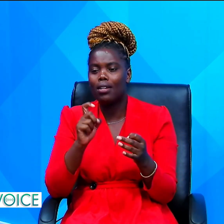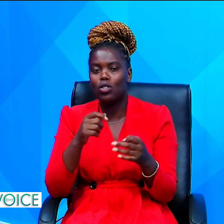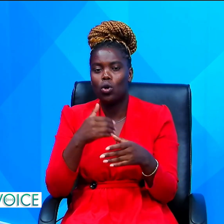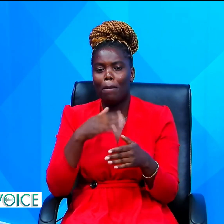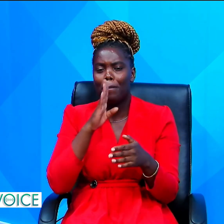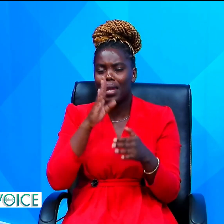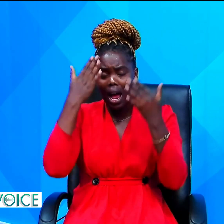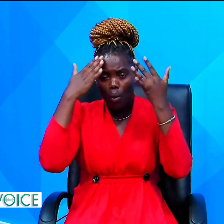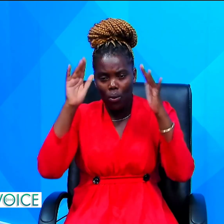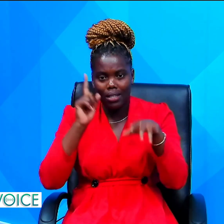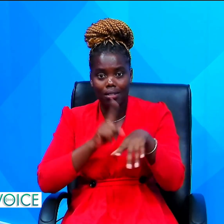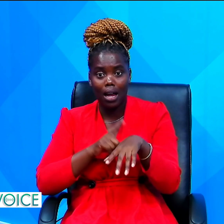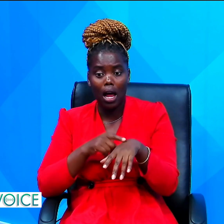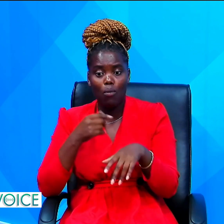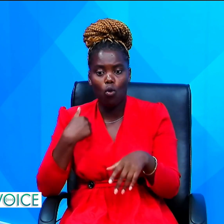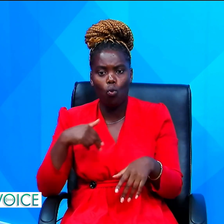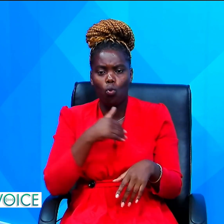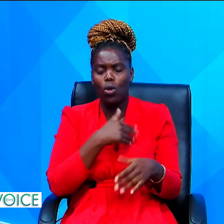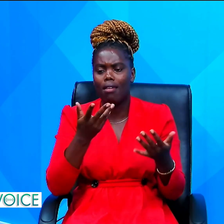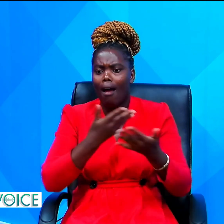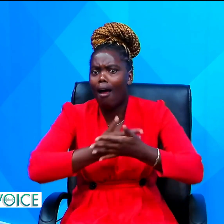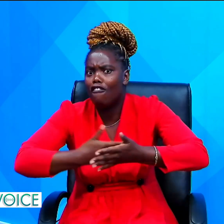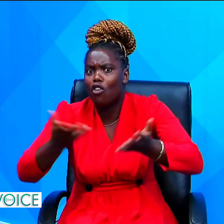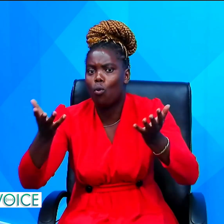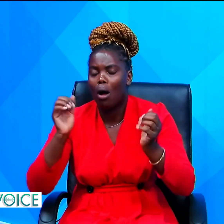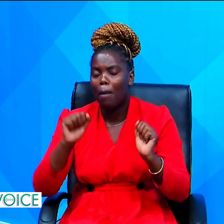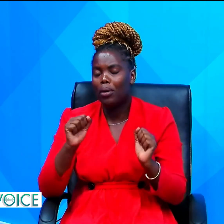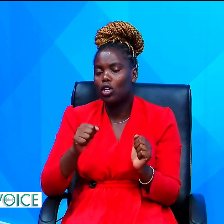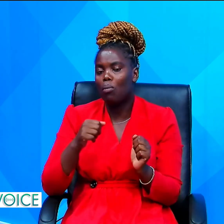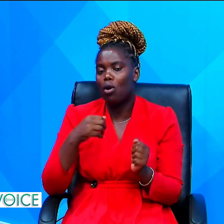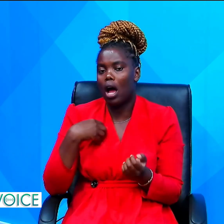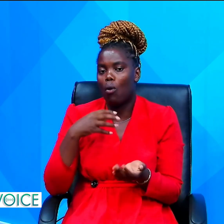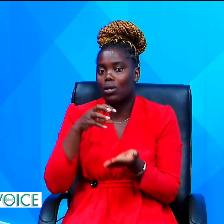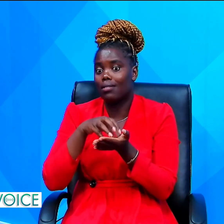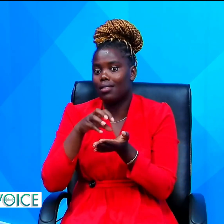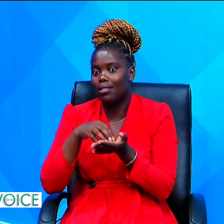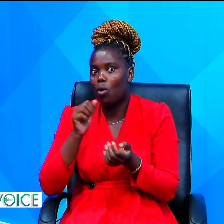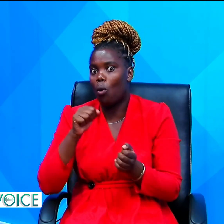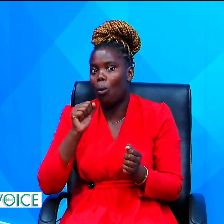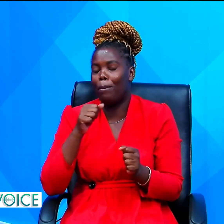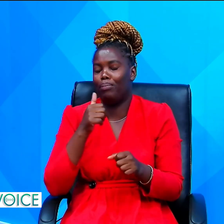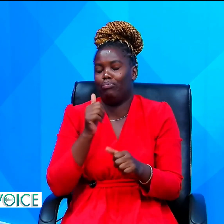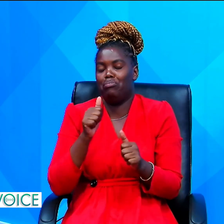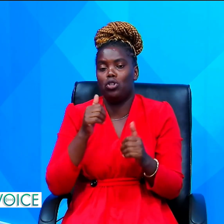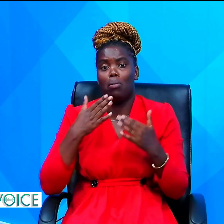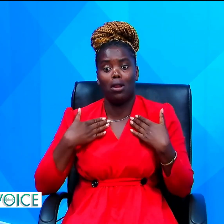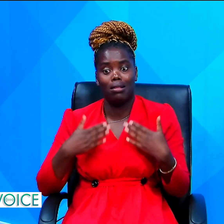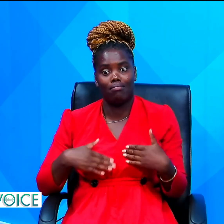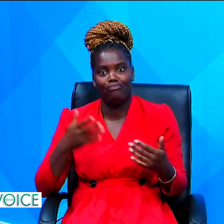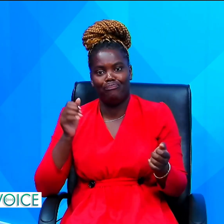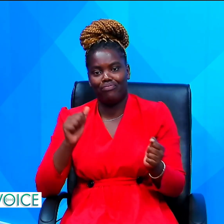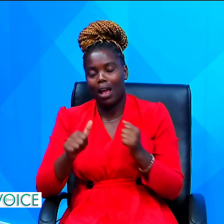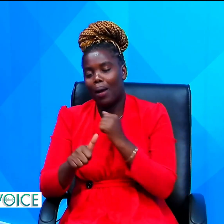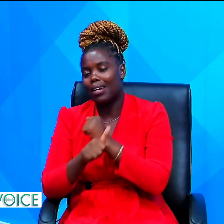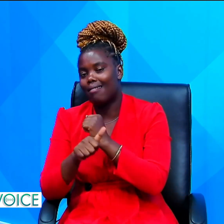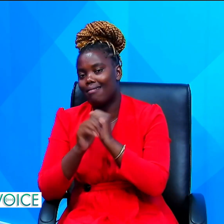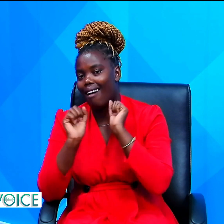we have to create awareness so that we can bring in information about this situation, because it's very